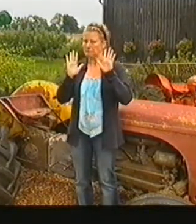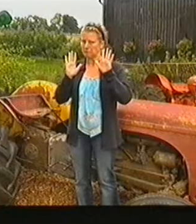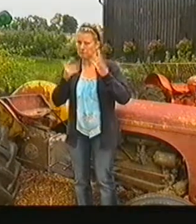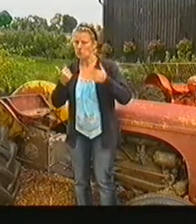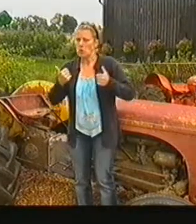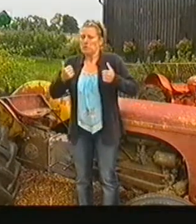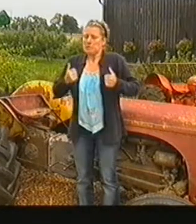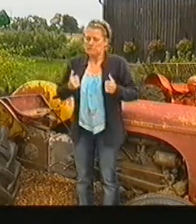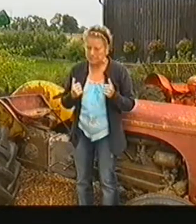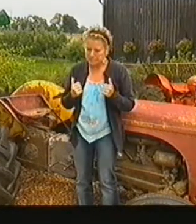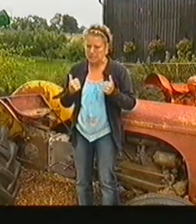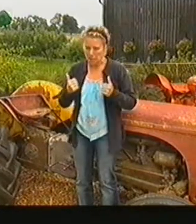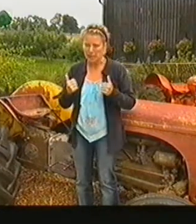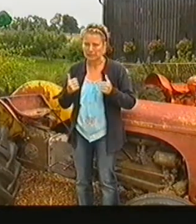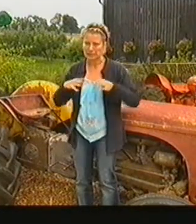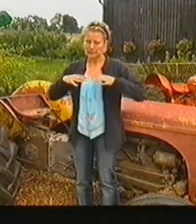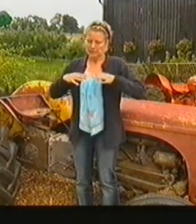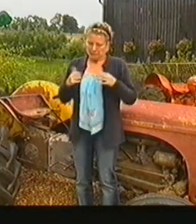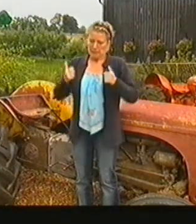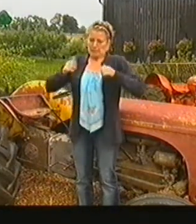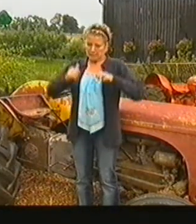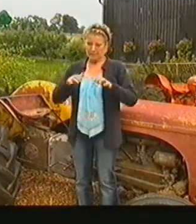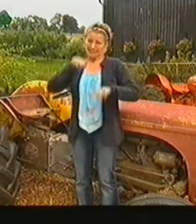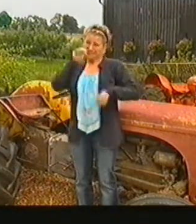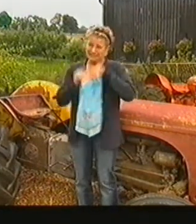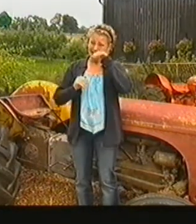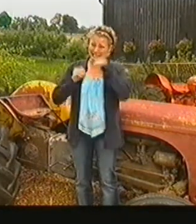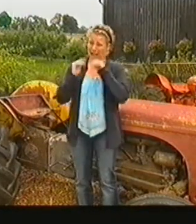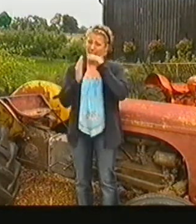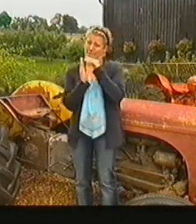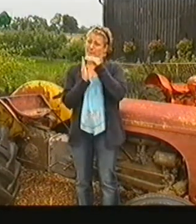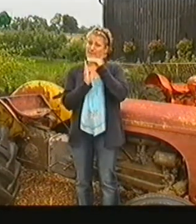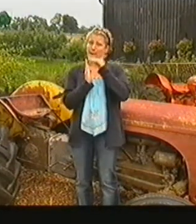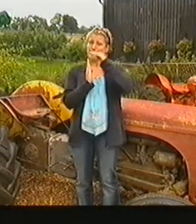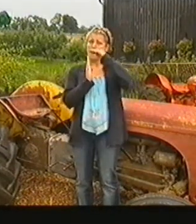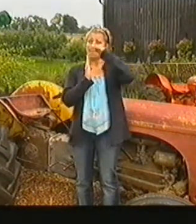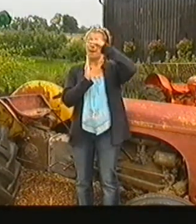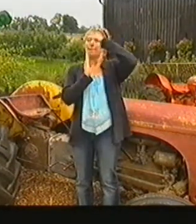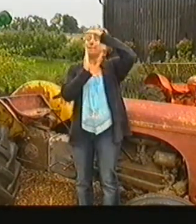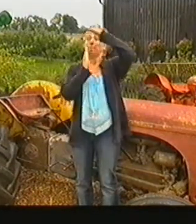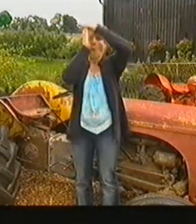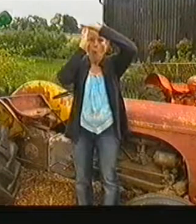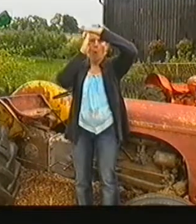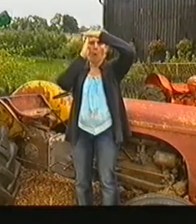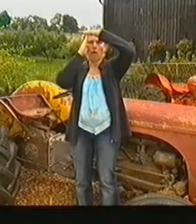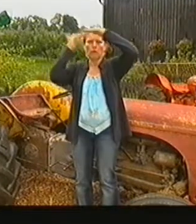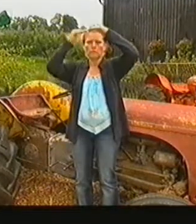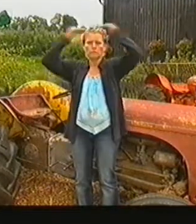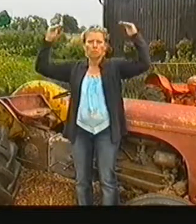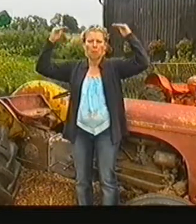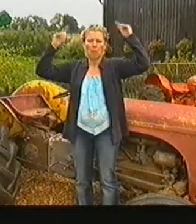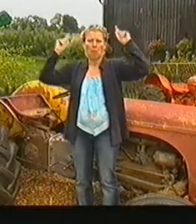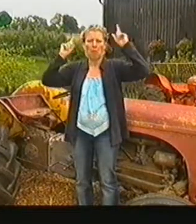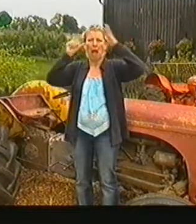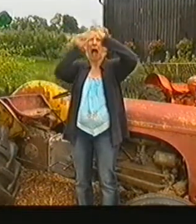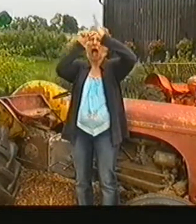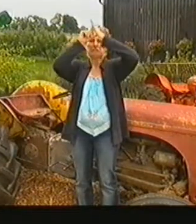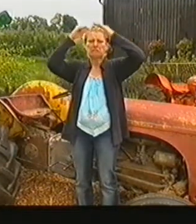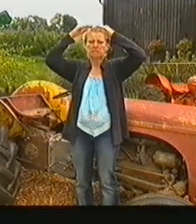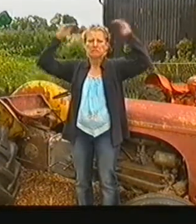be." Slowly, wearily, the foxes began to slope the tunnel up. Up and up it went, until suddenly they